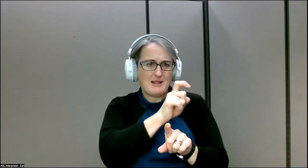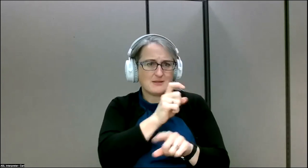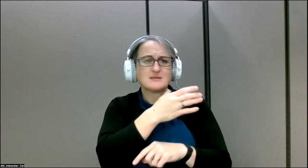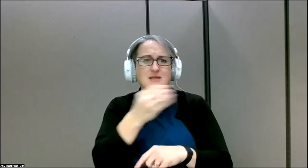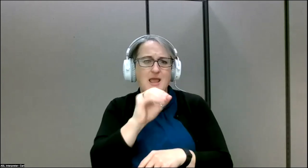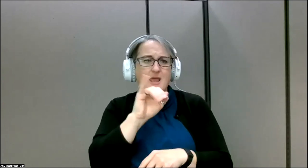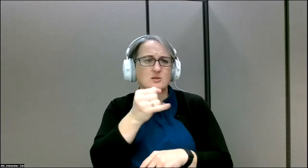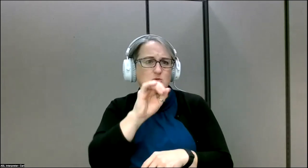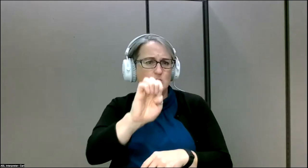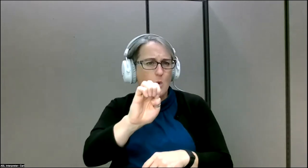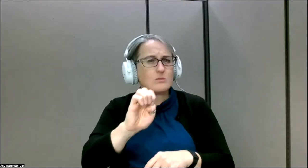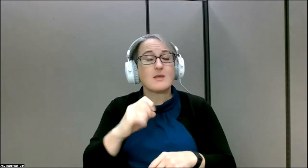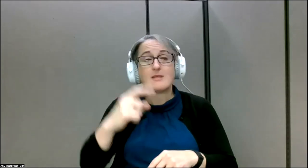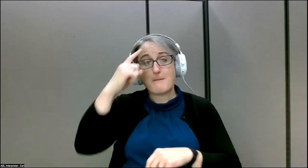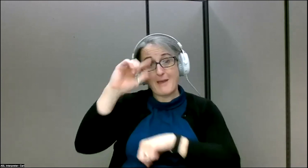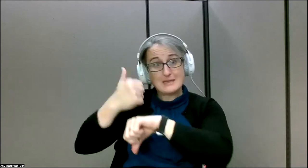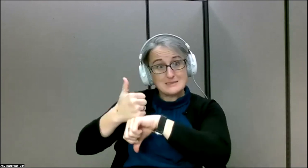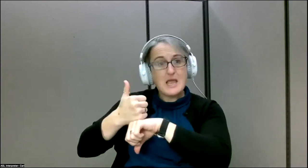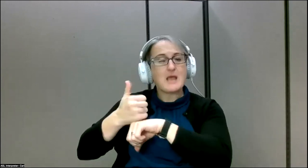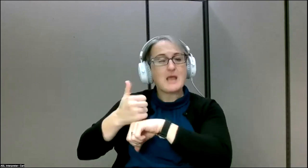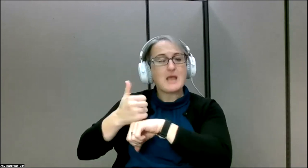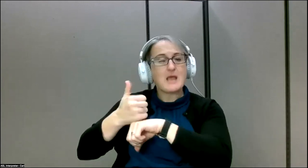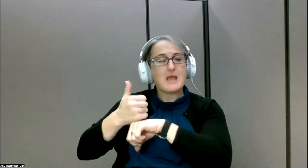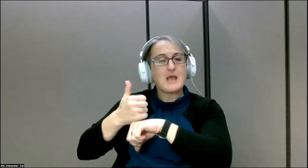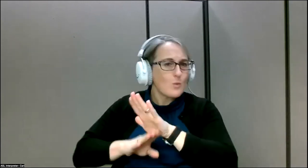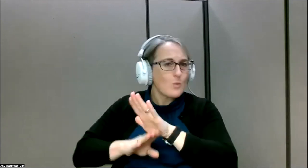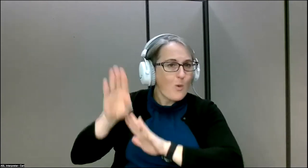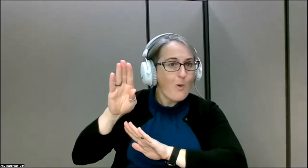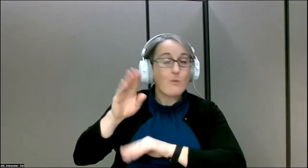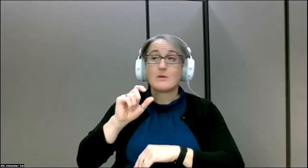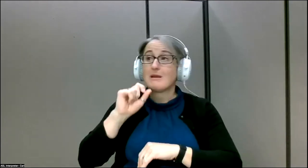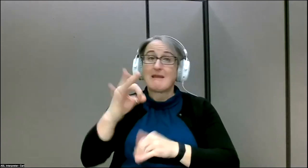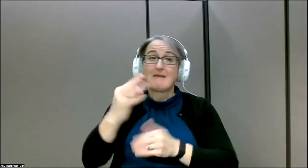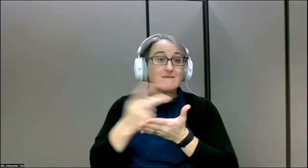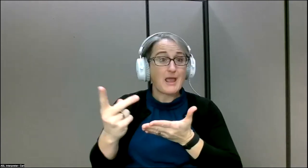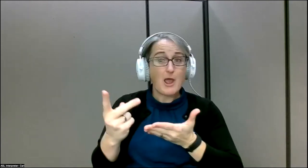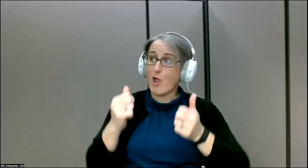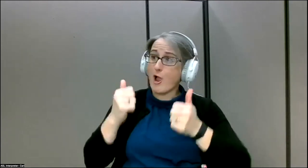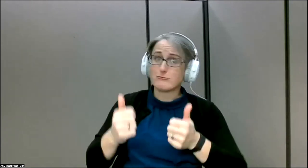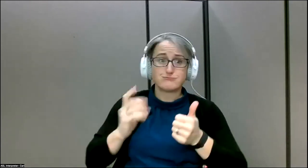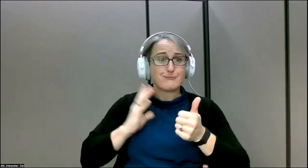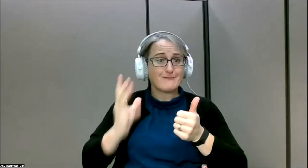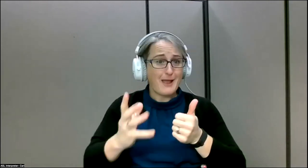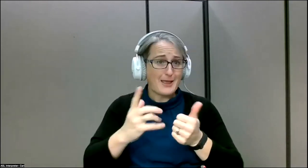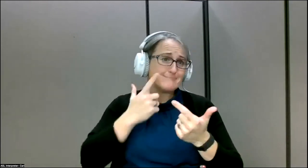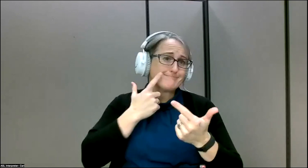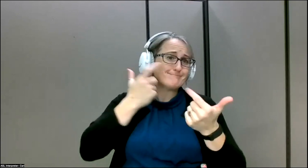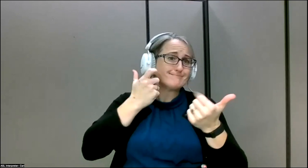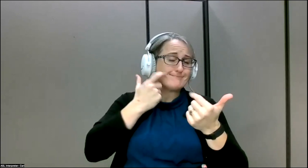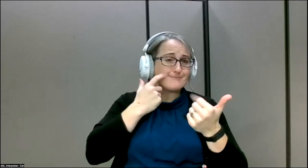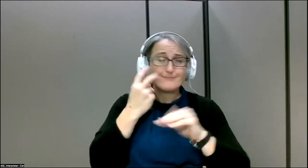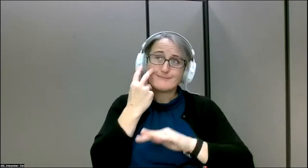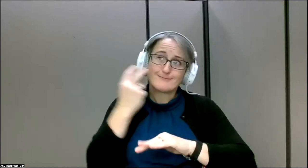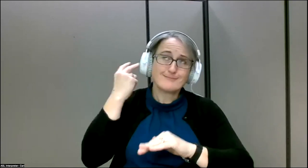important. That willingness to embrace and celebrate failure and just have a good laugh about it in hindsight, and